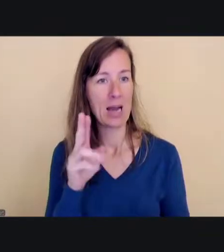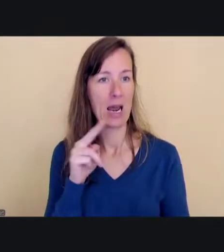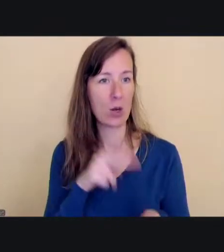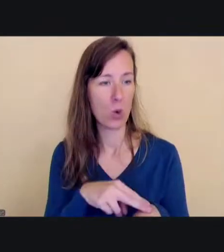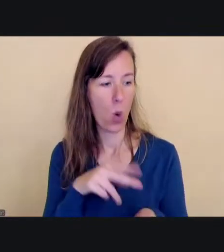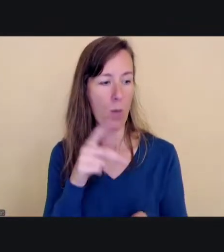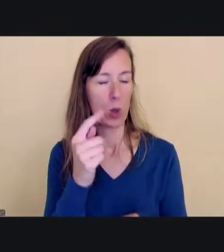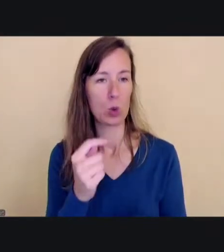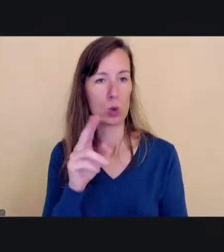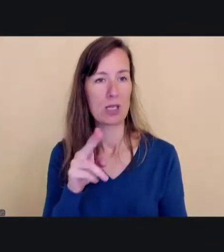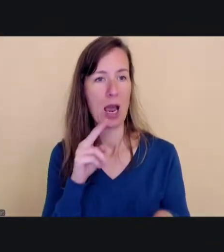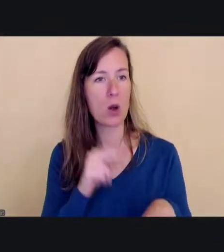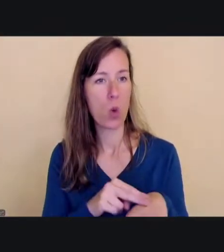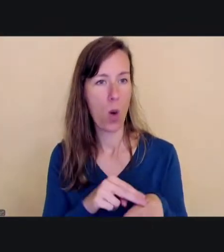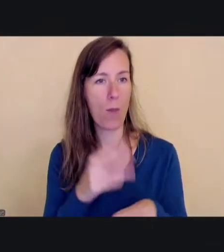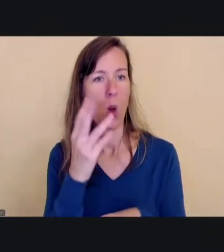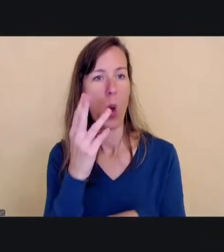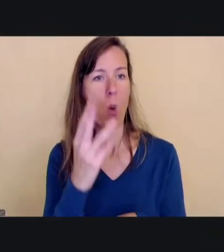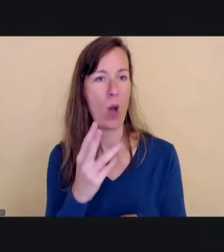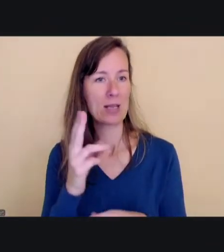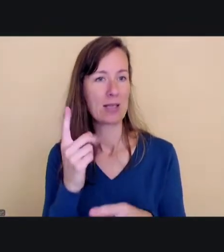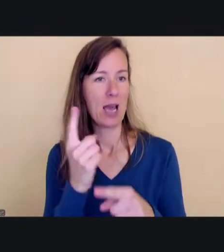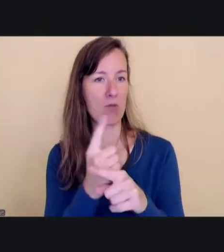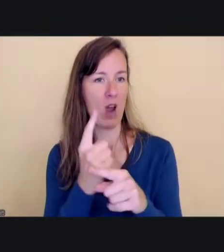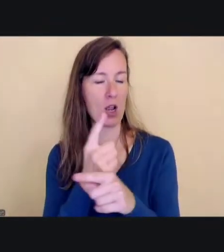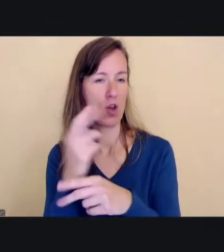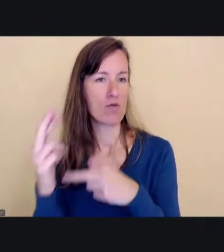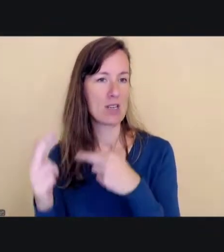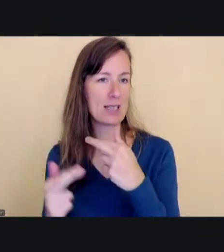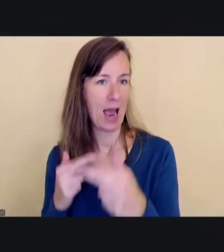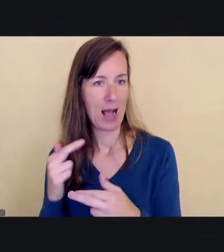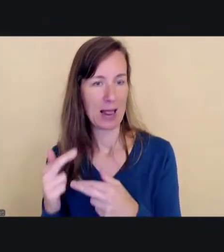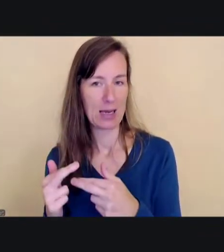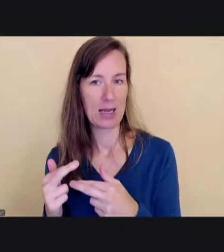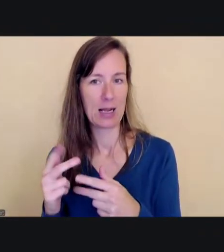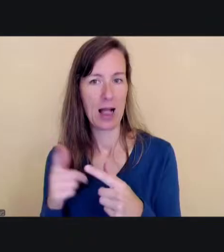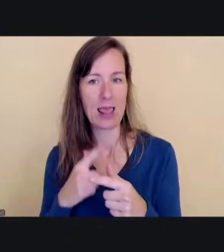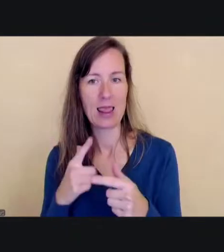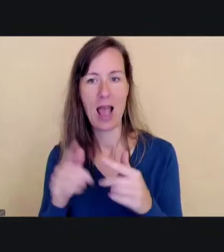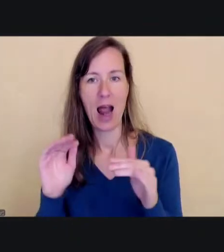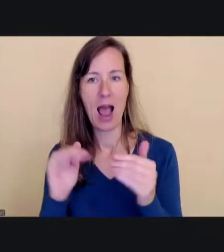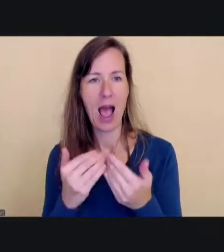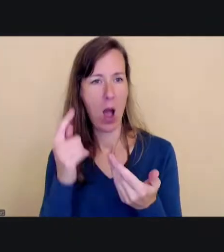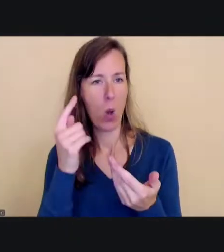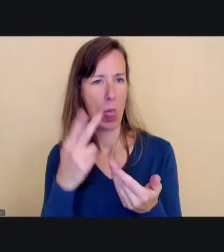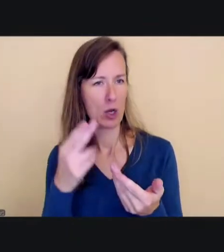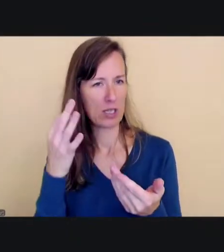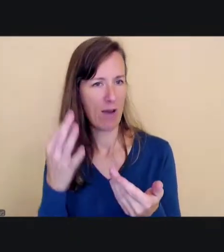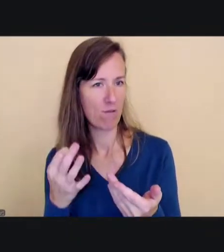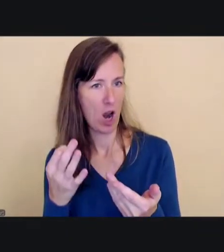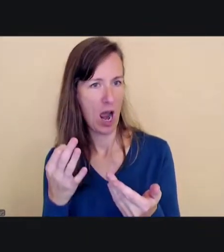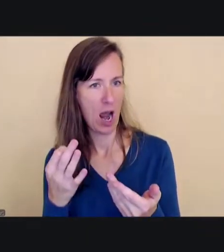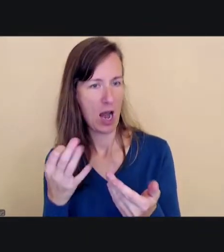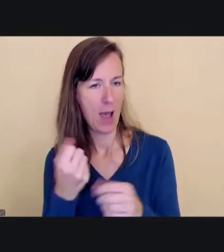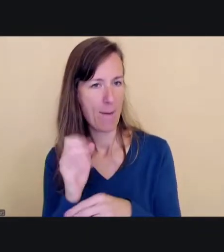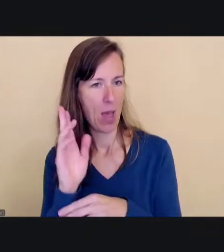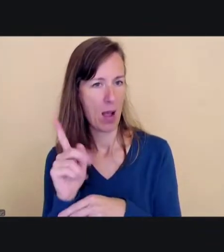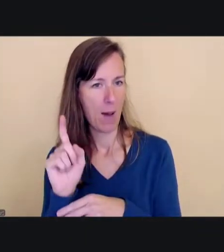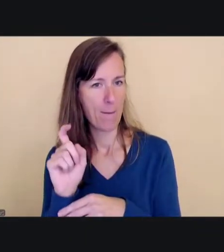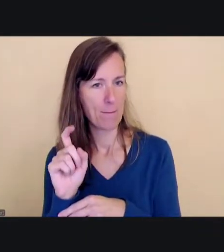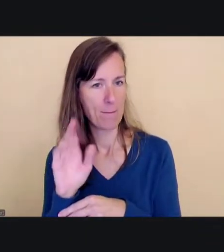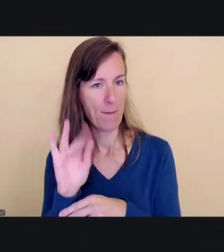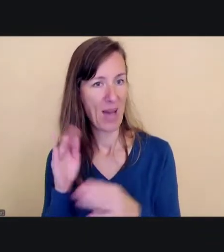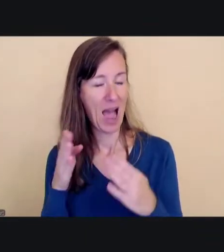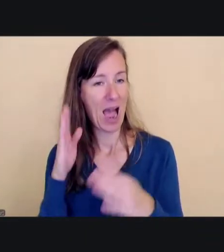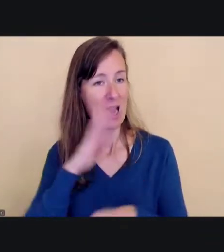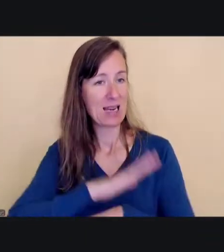Wednesday is regular recycling. And then how are we compensating for Thursday and Friday? By doing town-wide trash